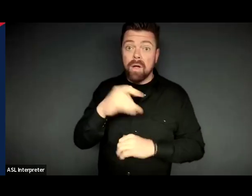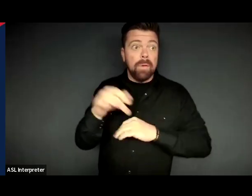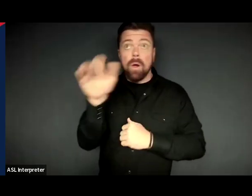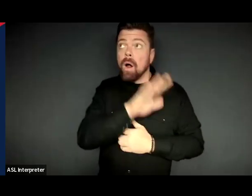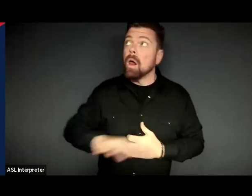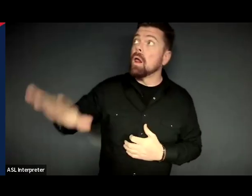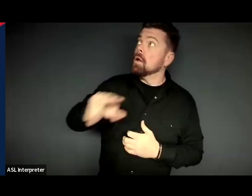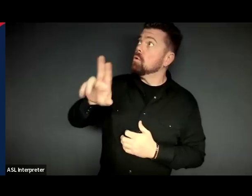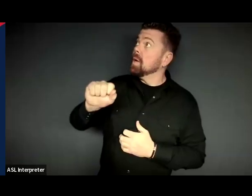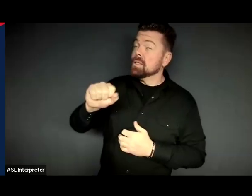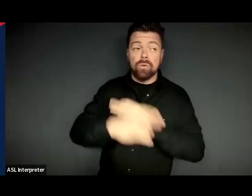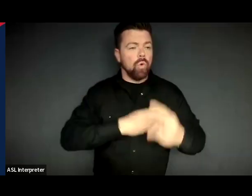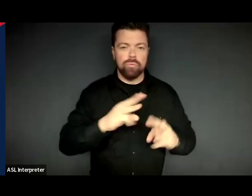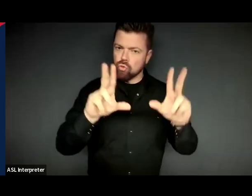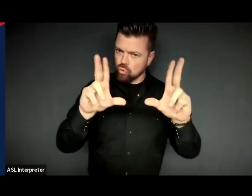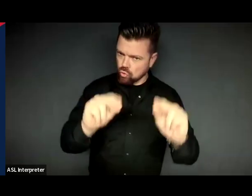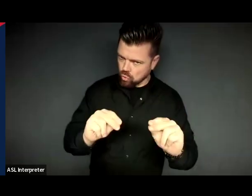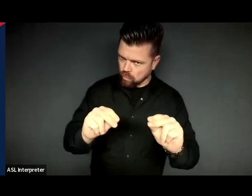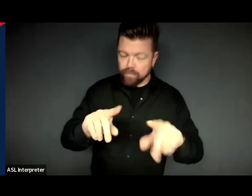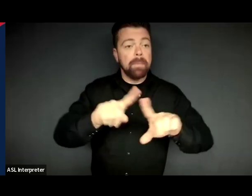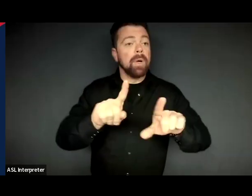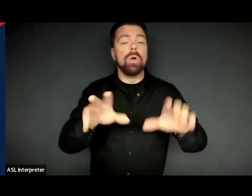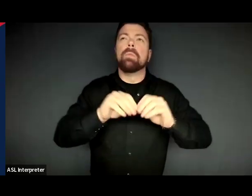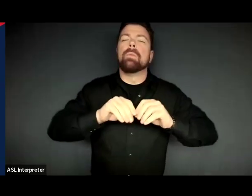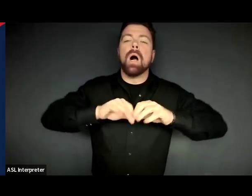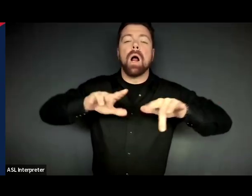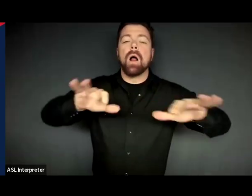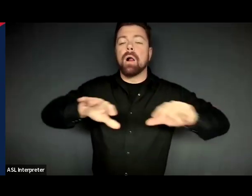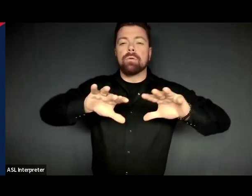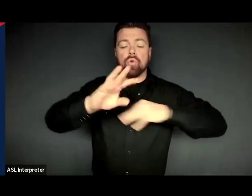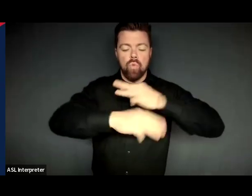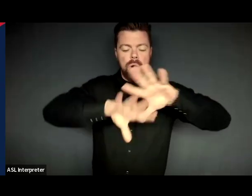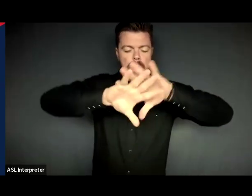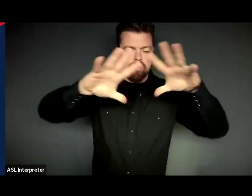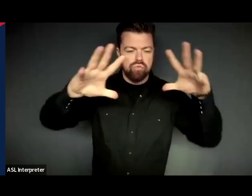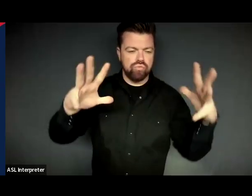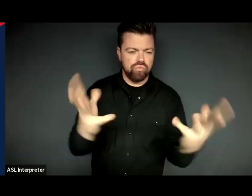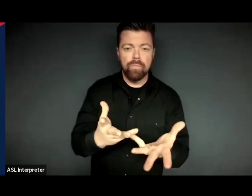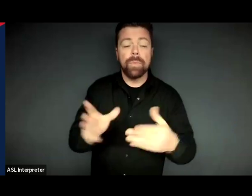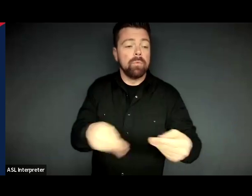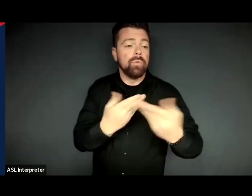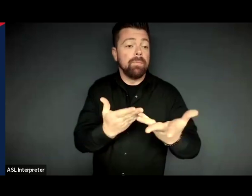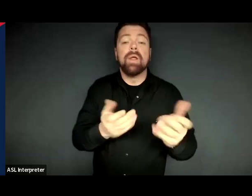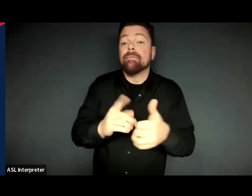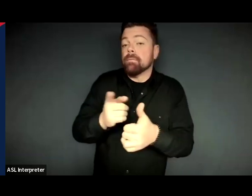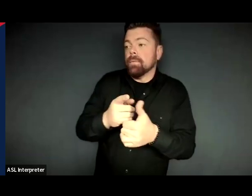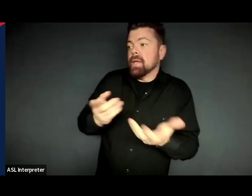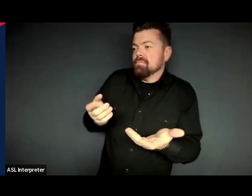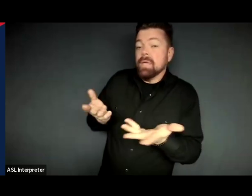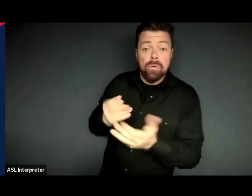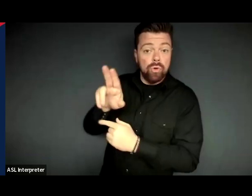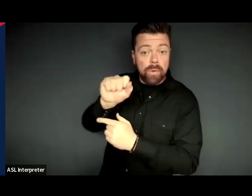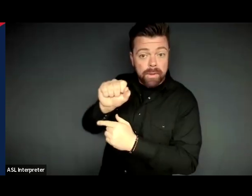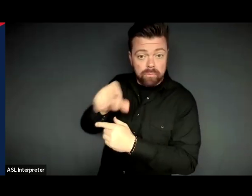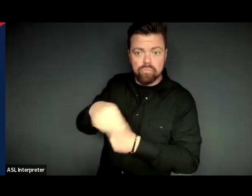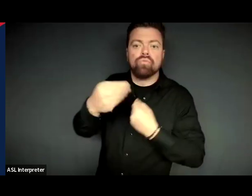world, but they are planning to distribute it all over the world. They're distributing it here in the United States. So if you go